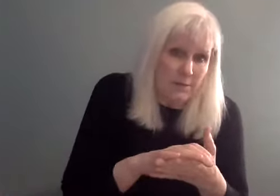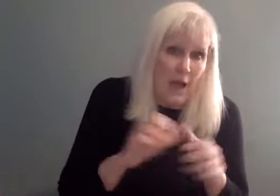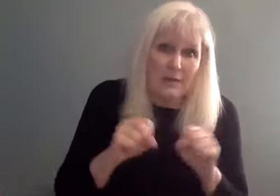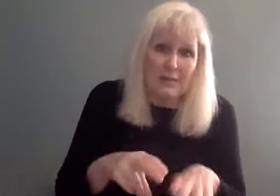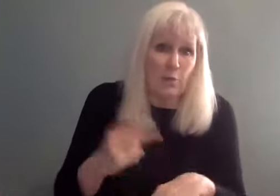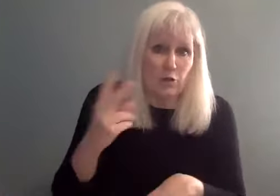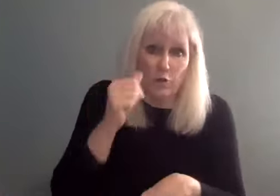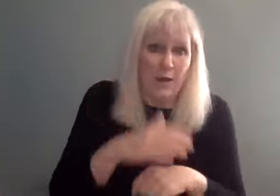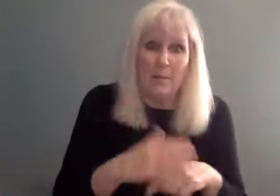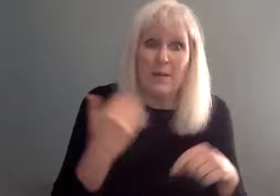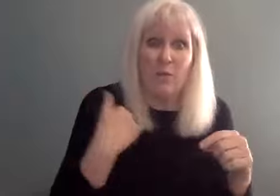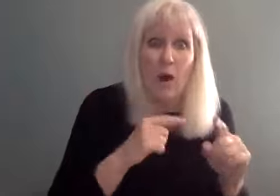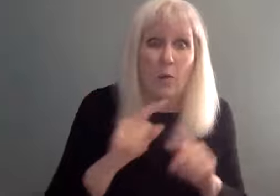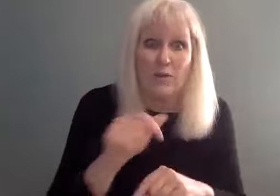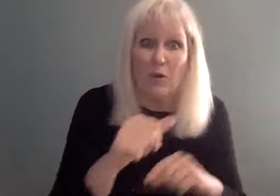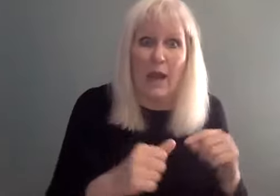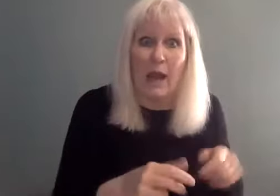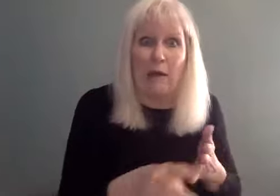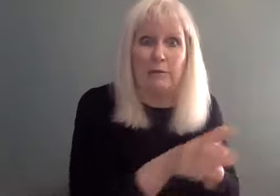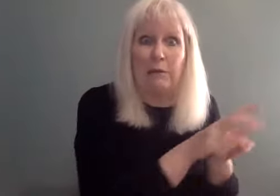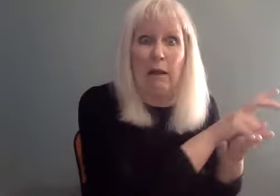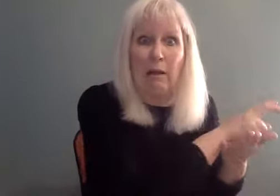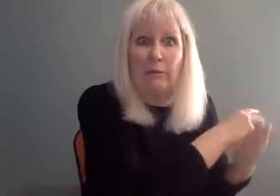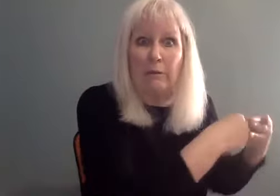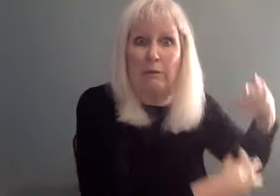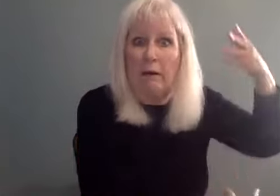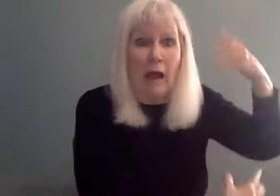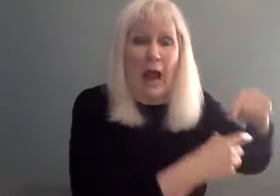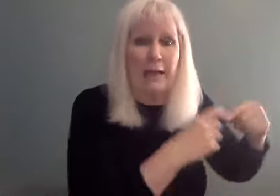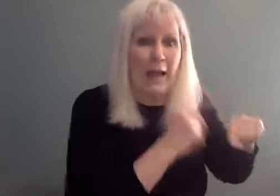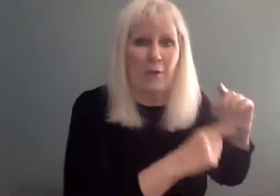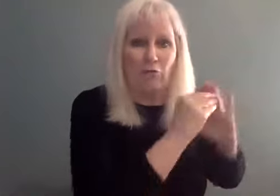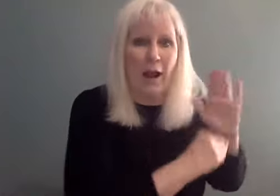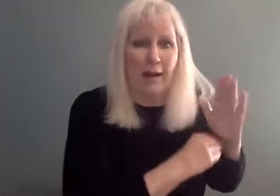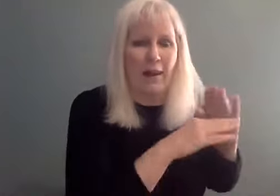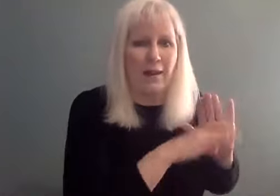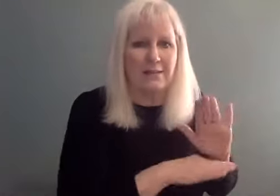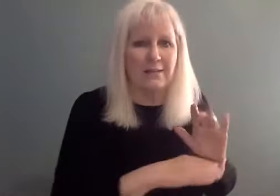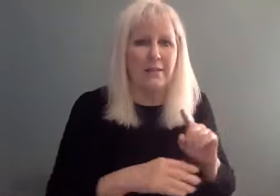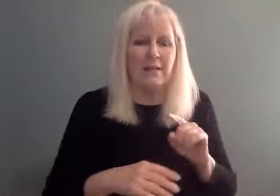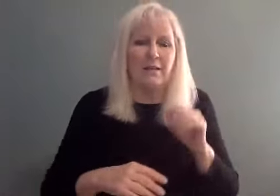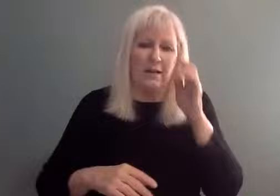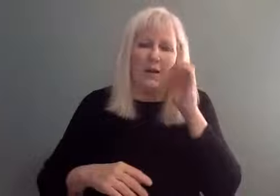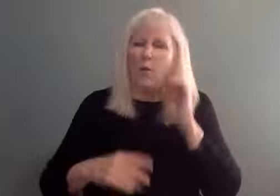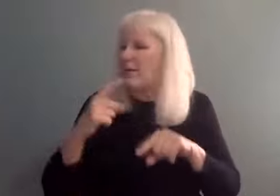list before I got here. I couldn't even keep a list. At one time, I think I started to try. I don't know why. I was living in New York